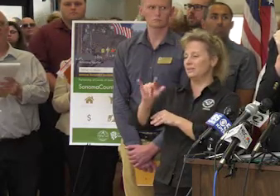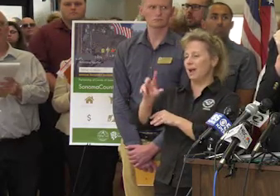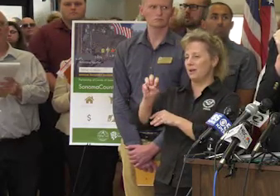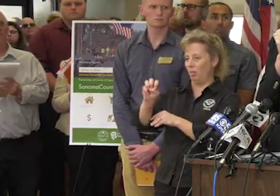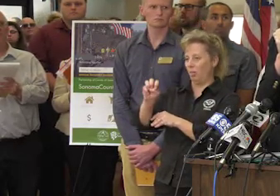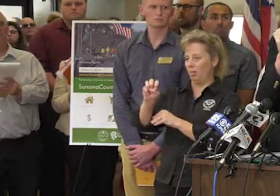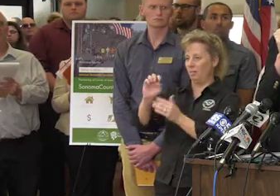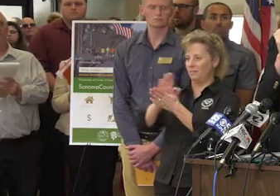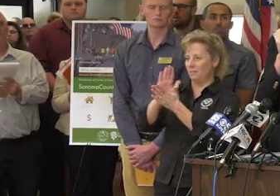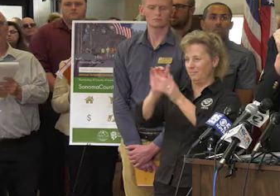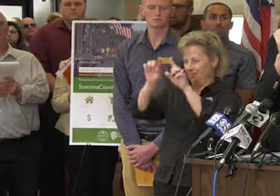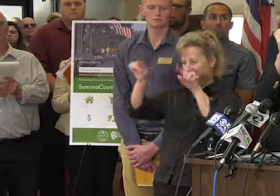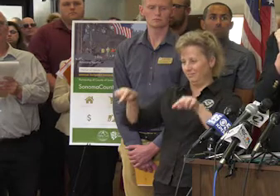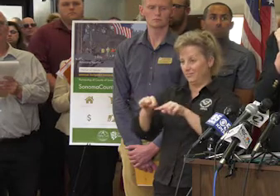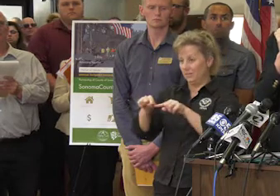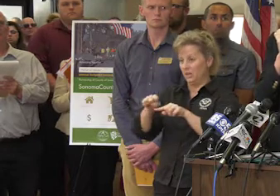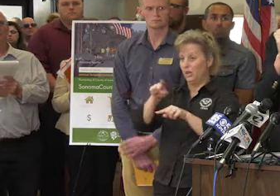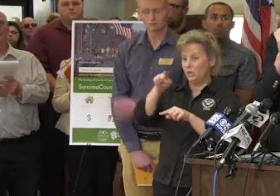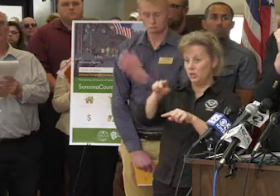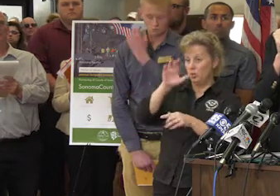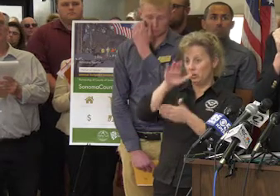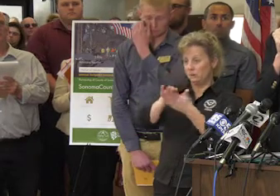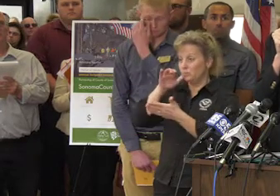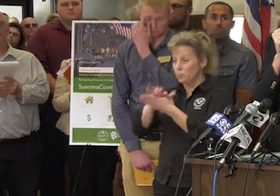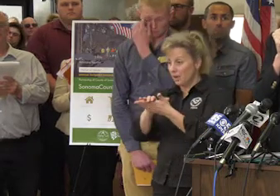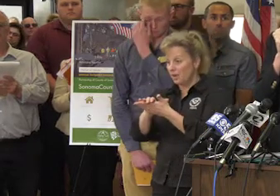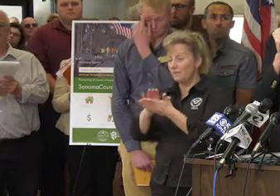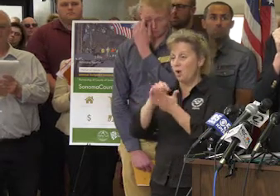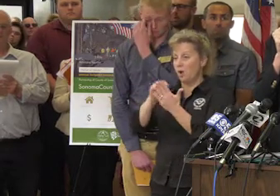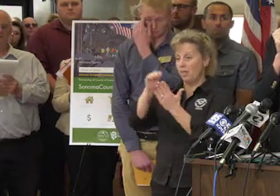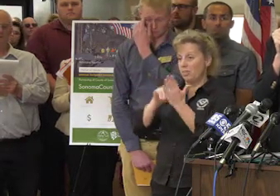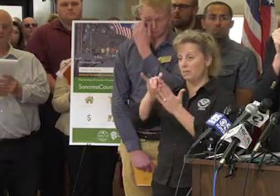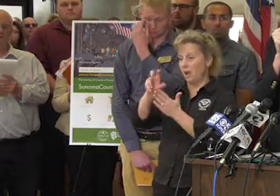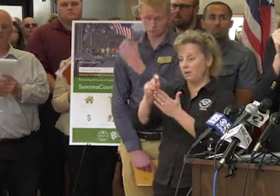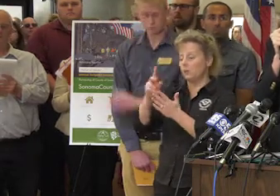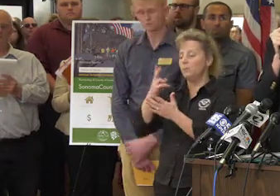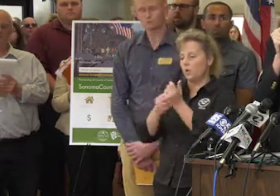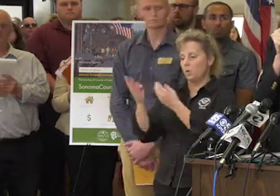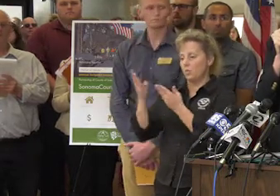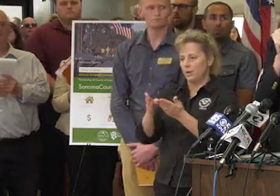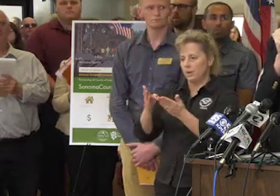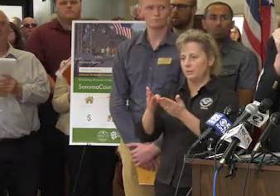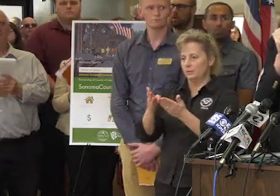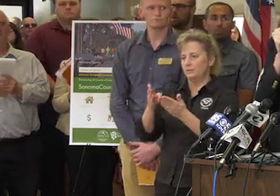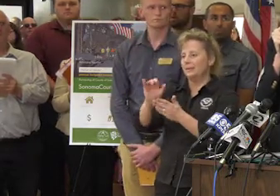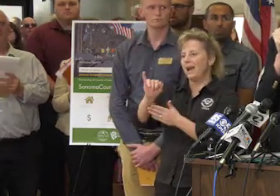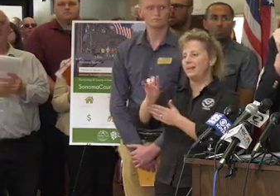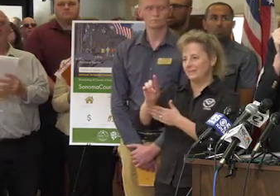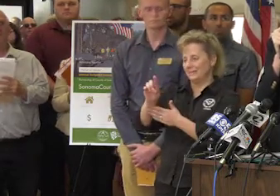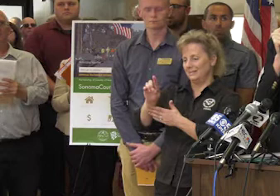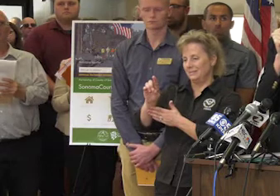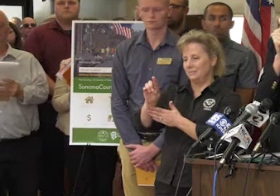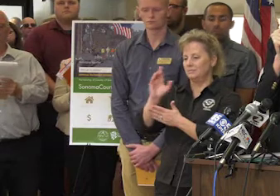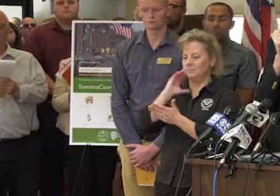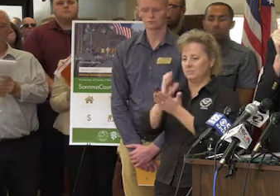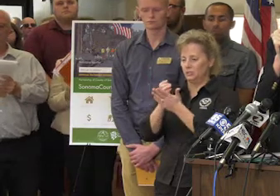your spouse that are on your title, you both need to bring that form of identification and you need to sign the form.